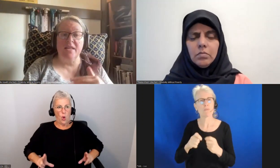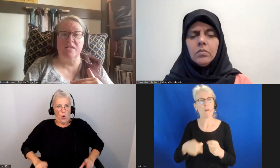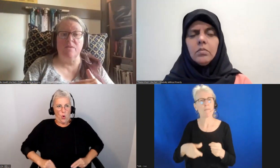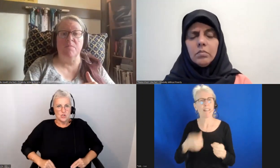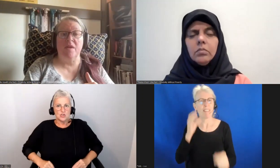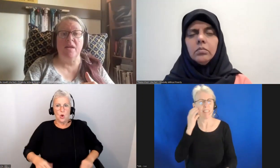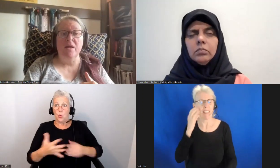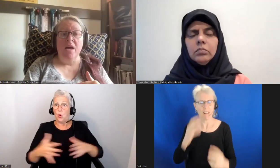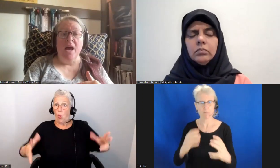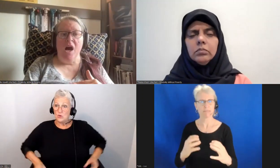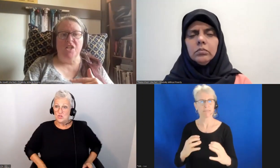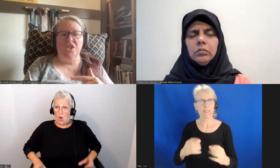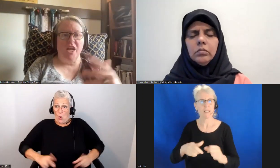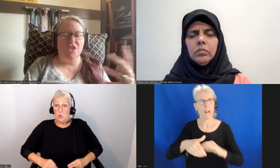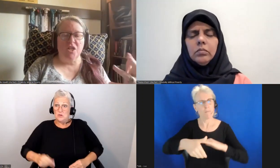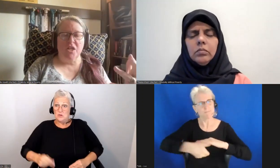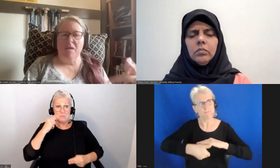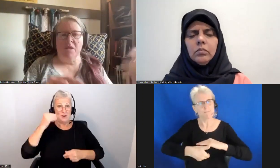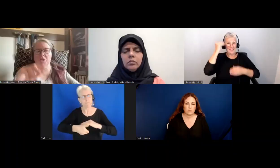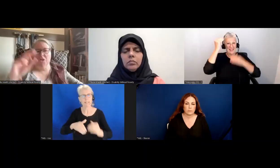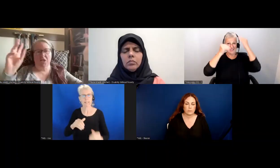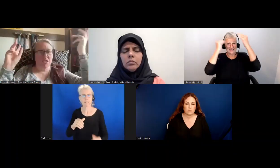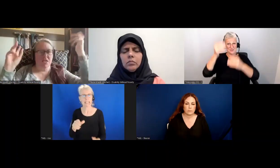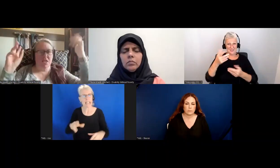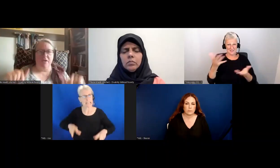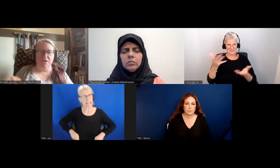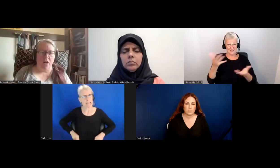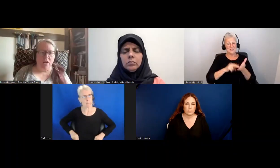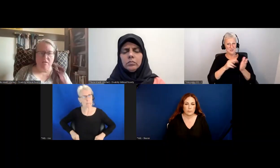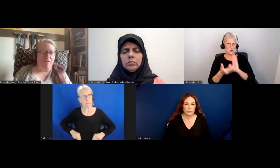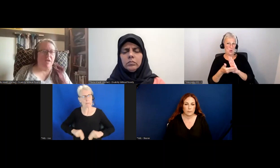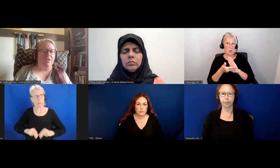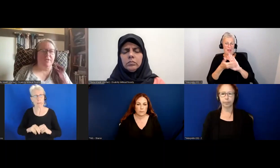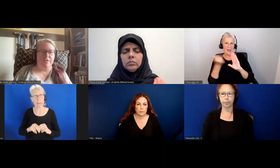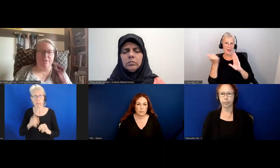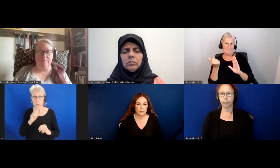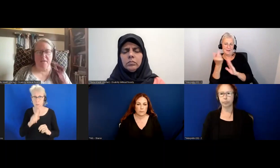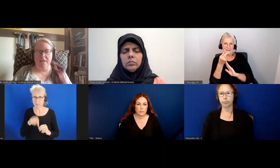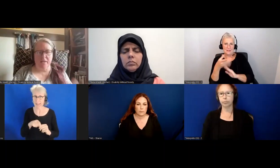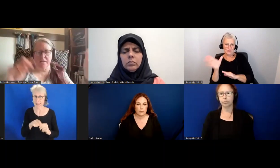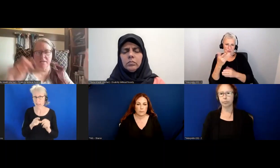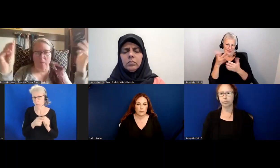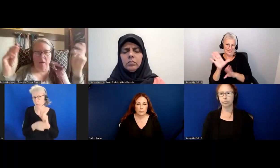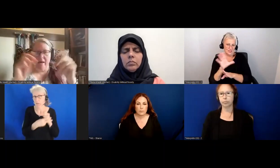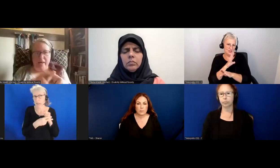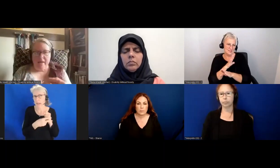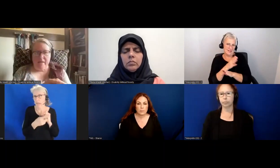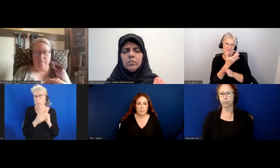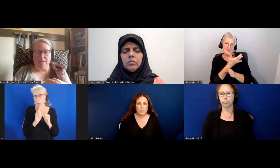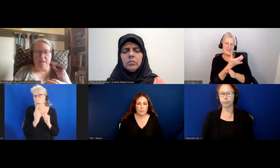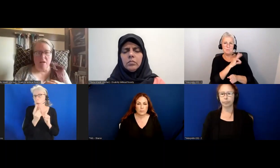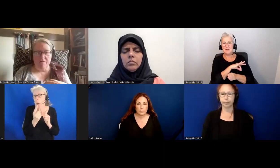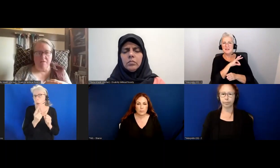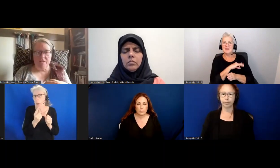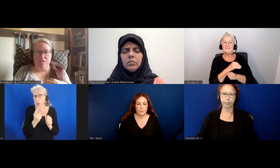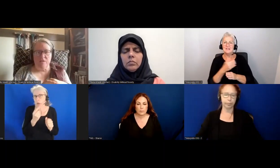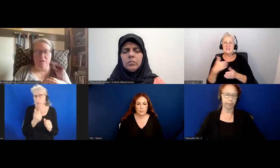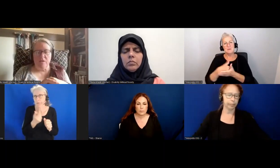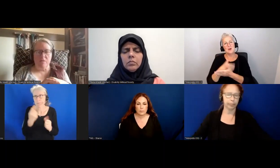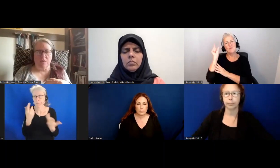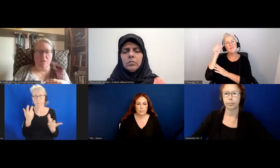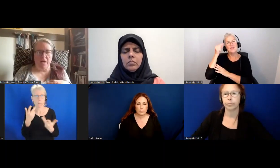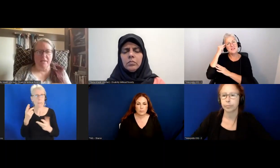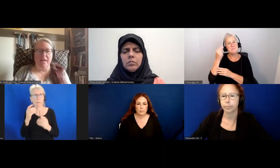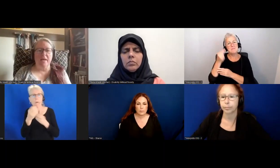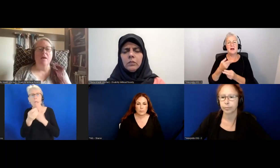is taking something and changing it because you're going to save $1 a product or something that somebody in an office thought